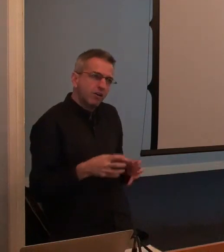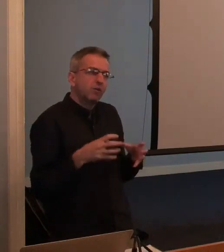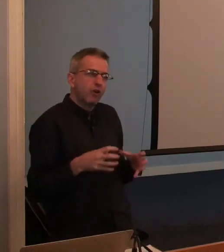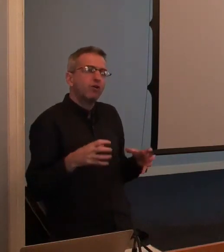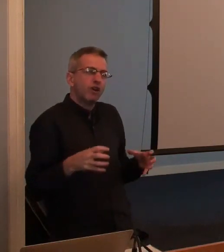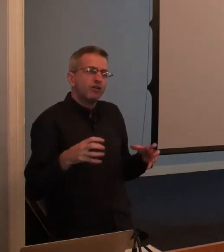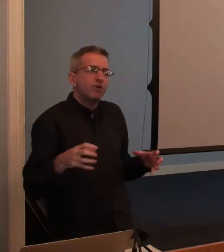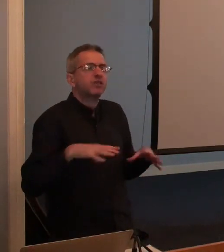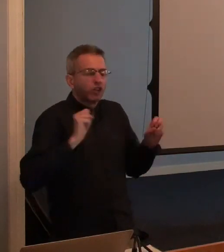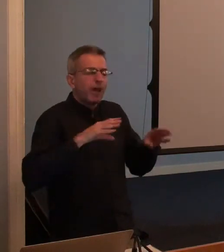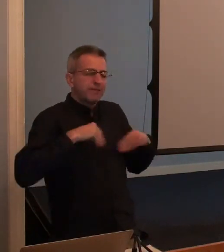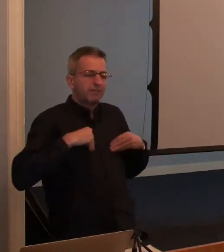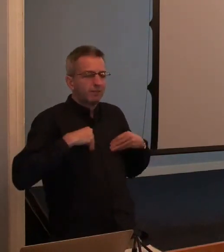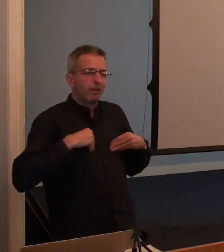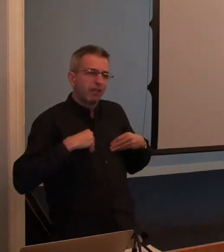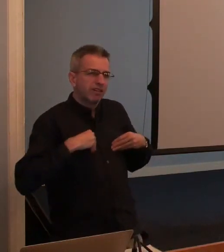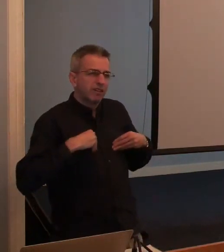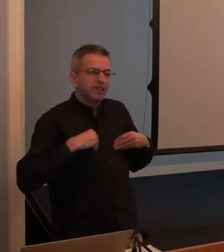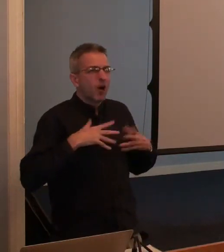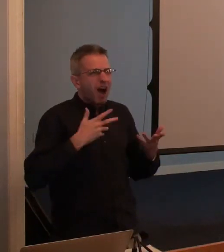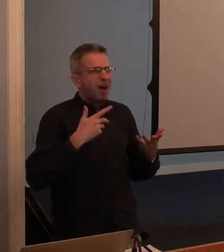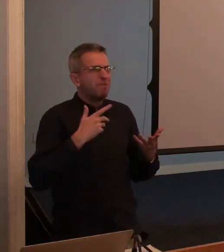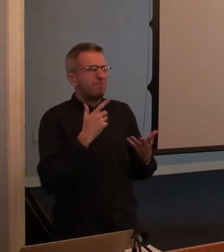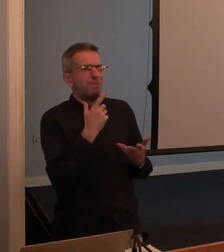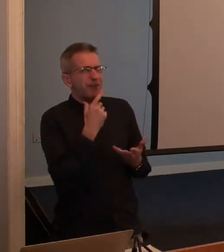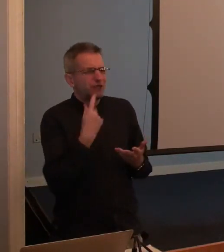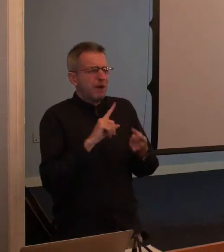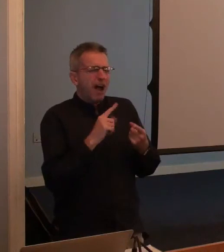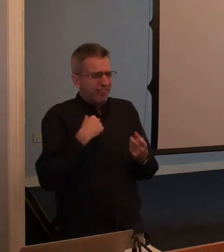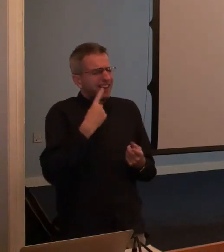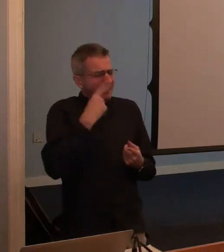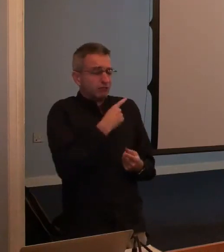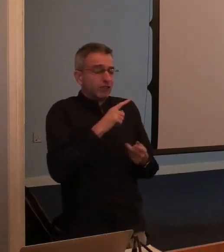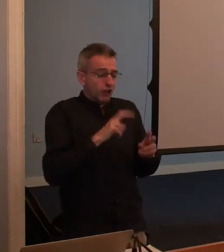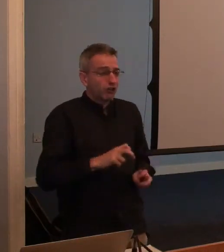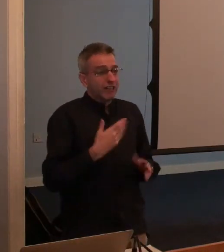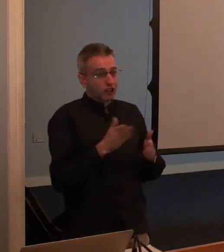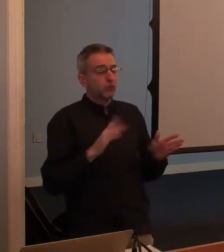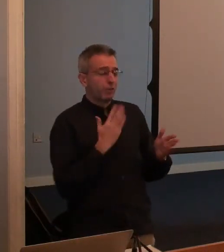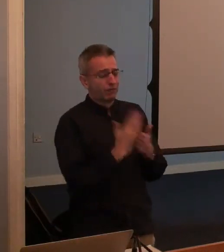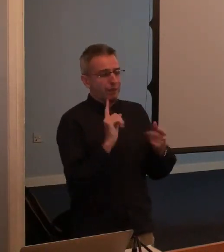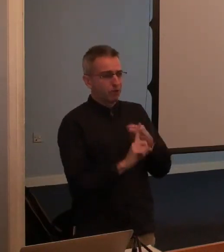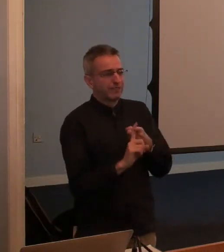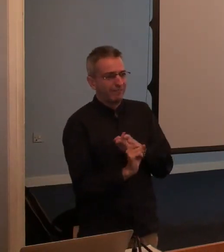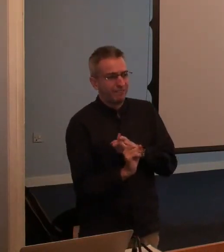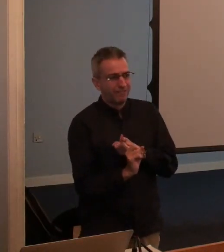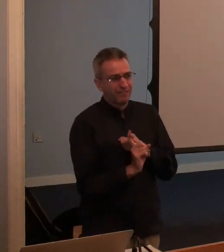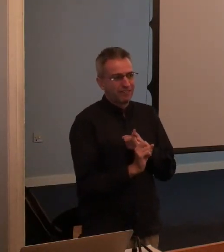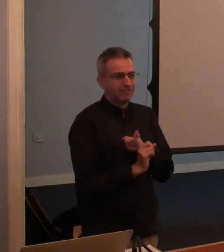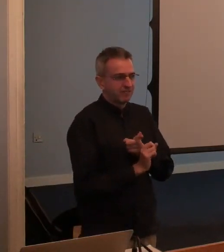And sign language research started like that. It started as a very small piece of research and then grew and grew and grew. So I think our research